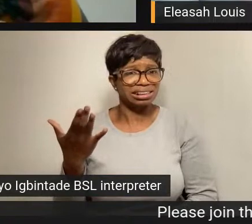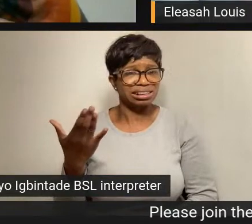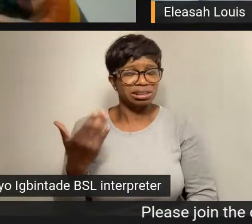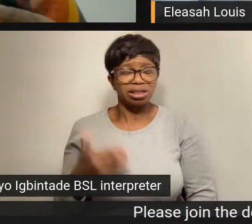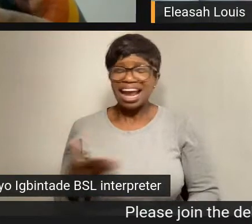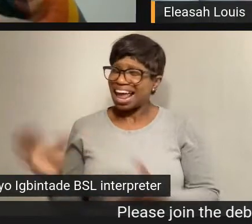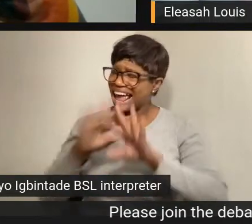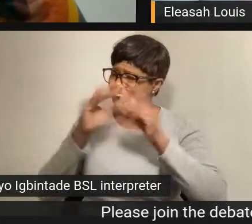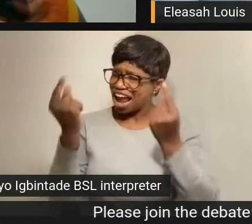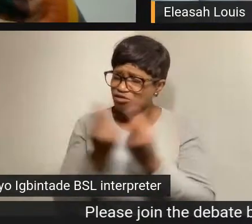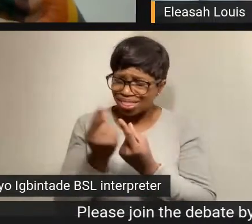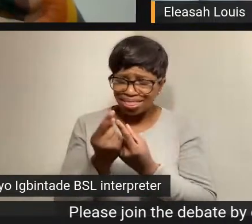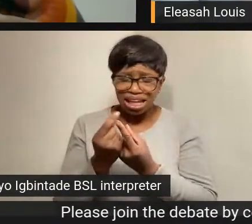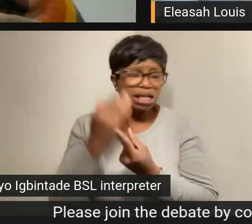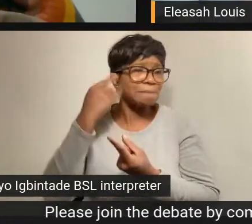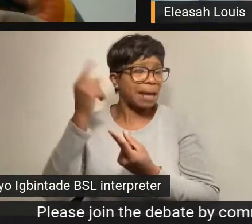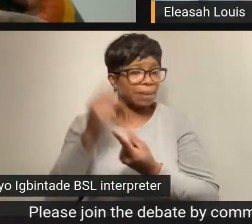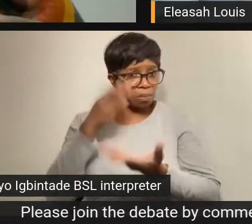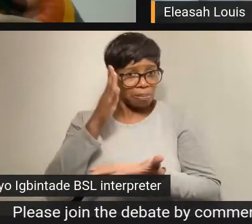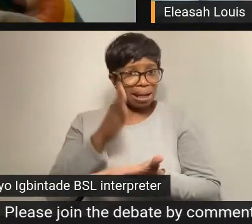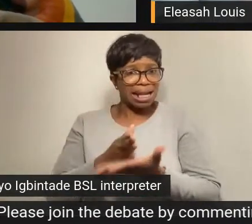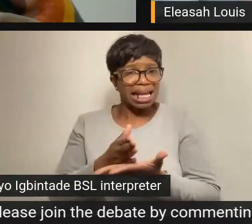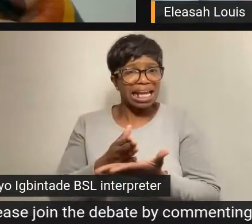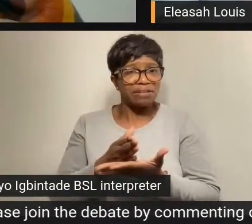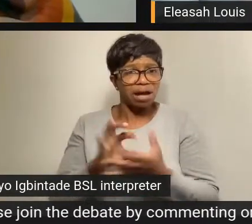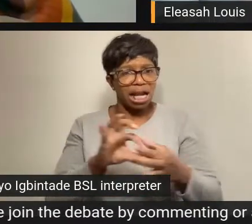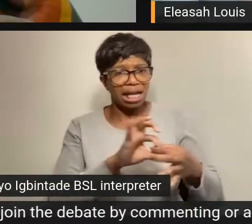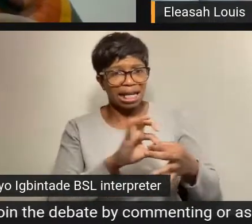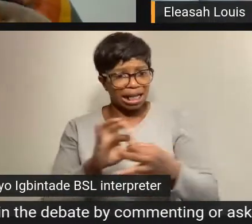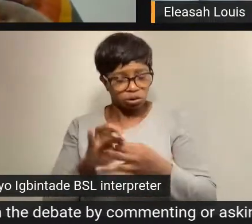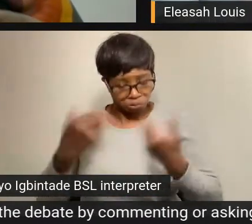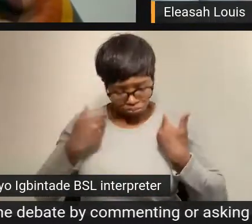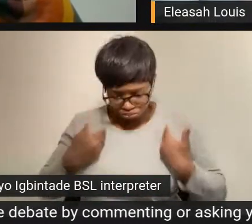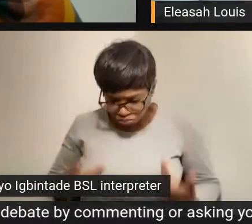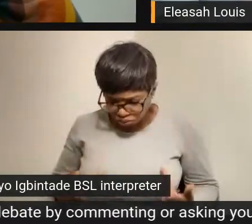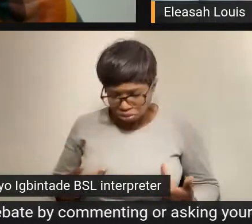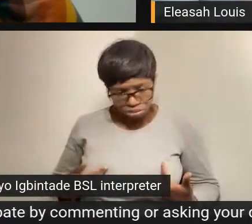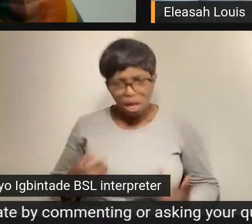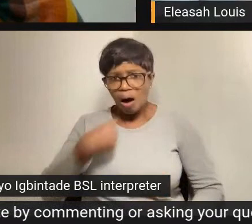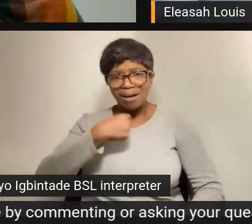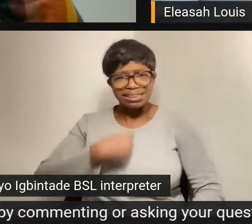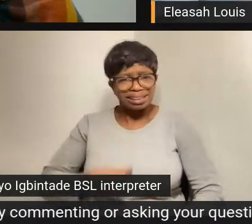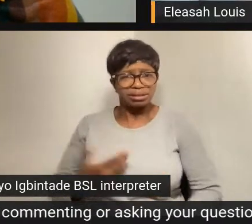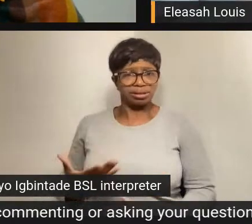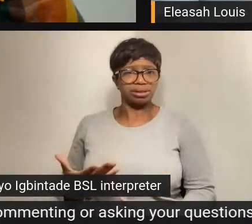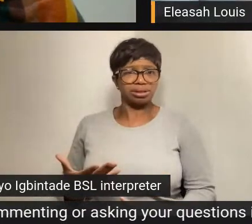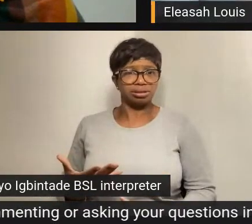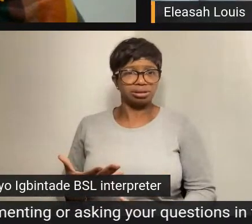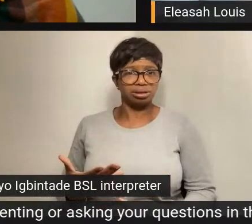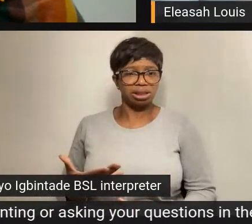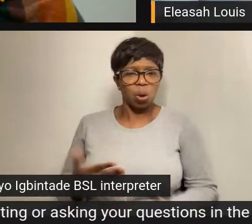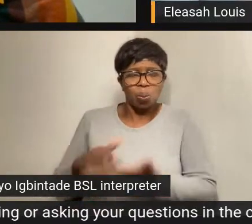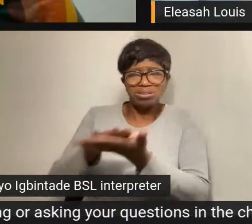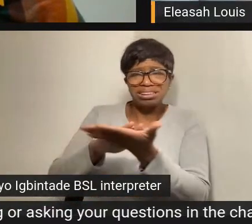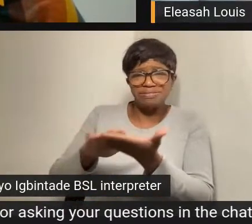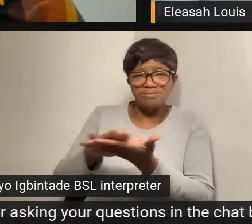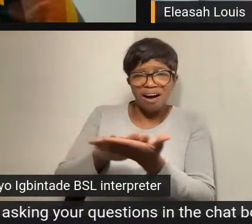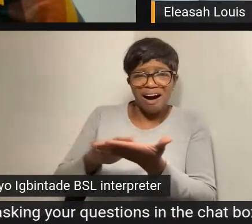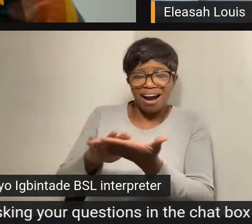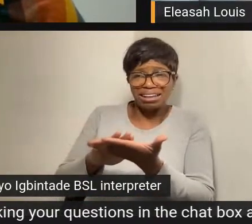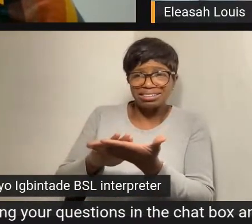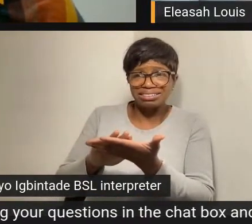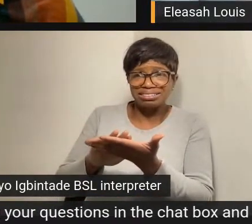people believed in terms of what they were or who they are, was defined as